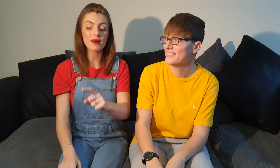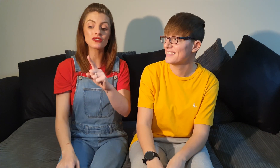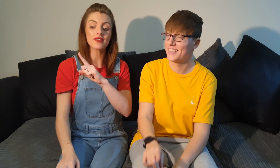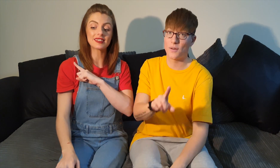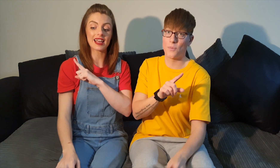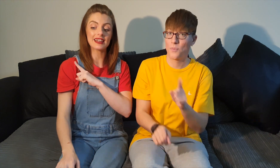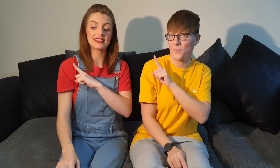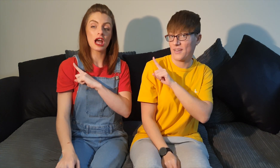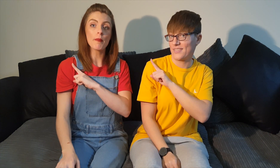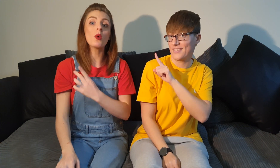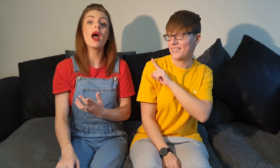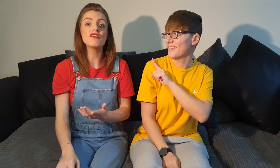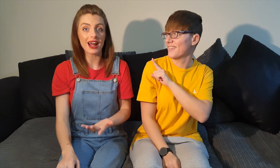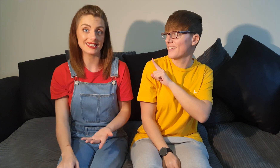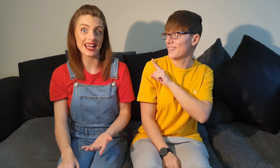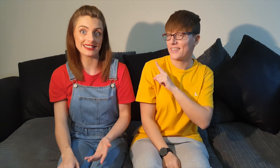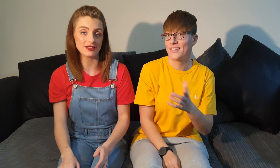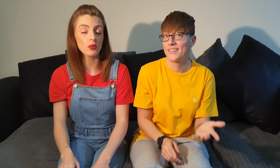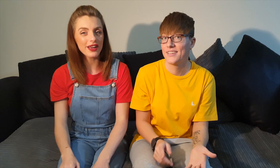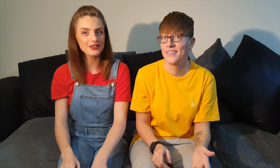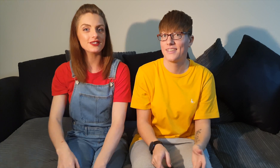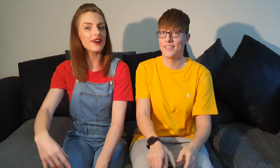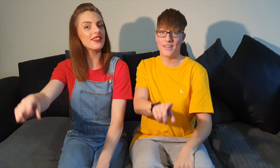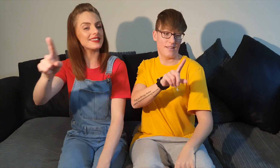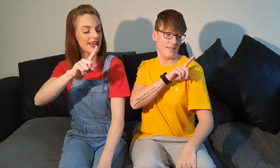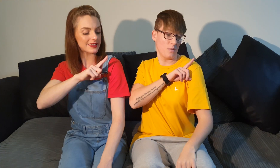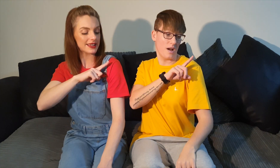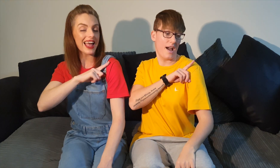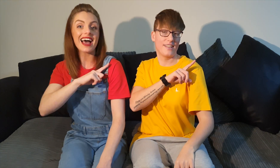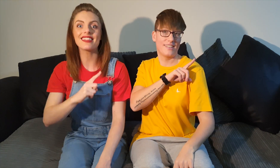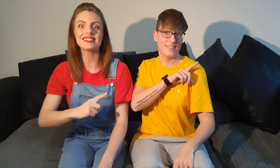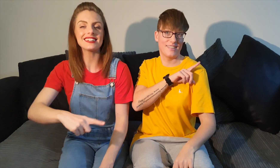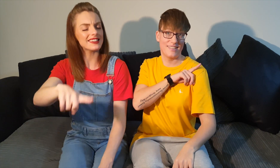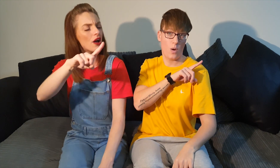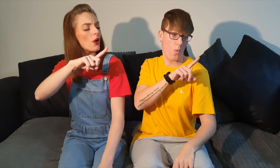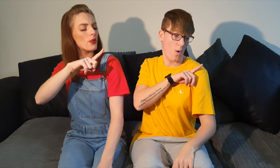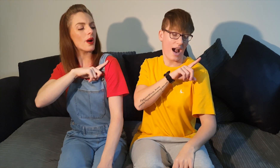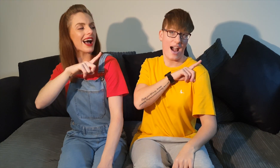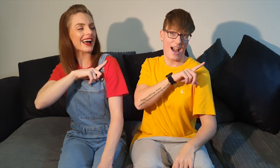might do it on this side, but we're right-handed, so we're going to do it on this side, and that is